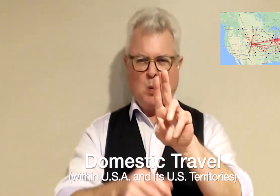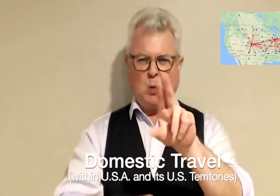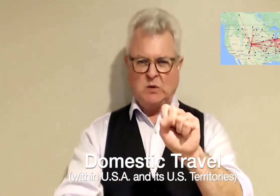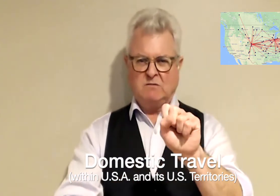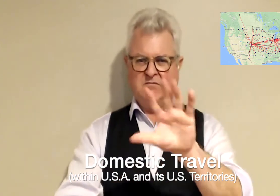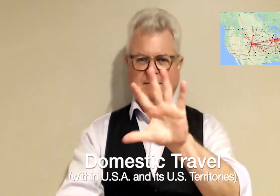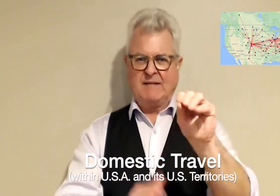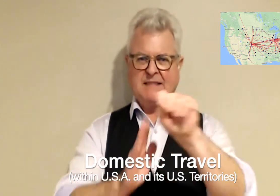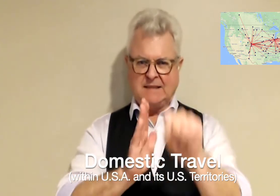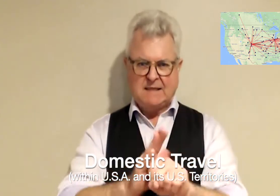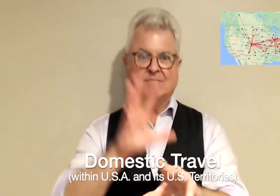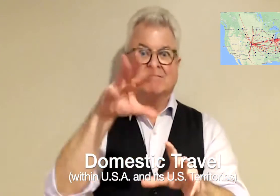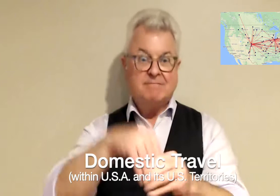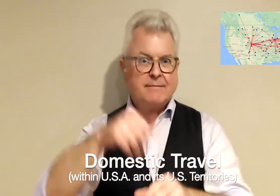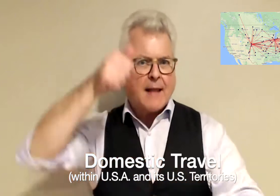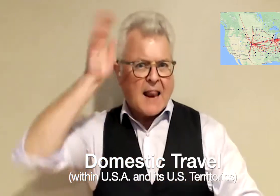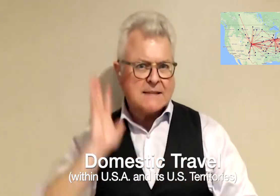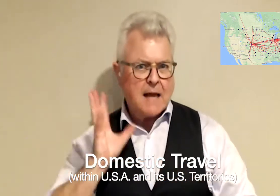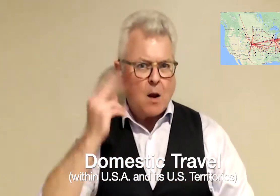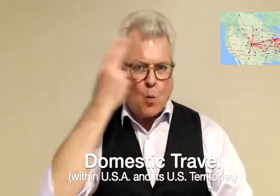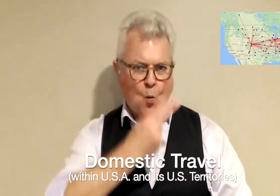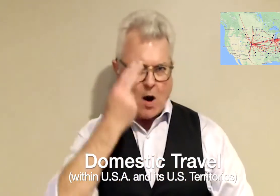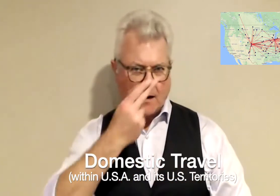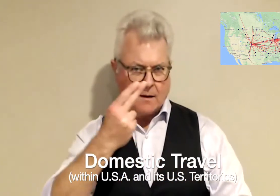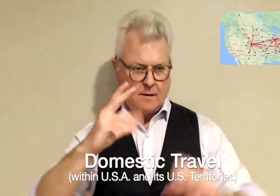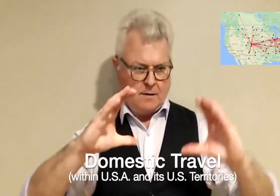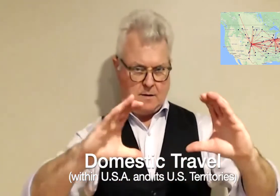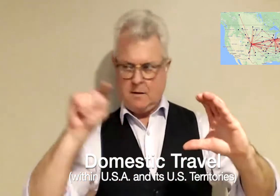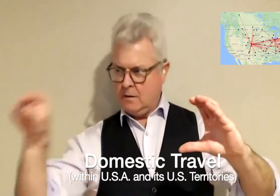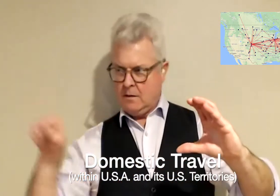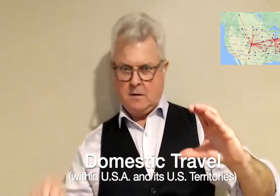abroad within the United States, all 50 states, including Alaska and Hawaii.